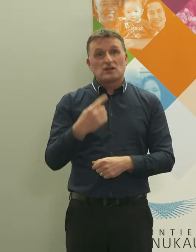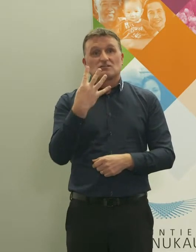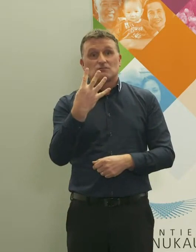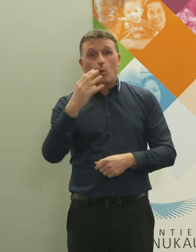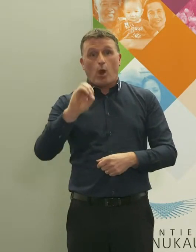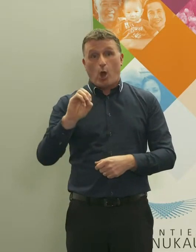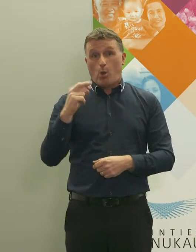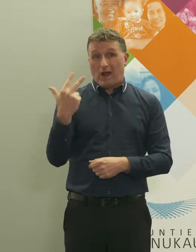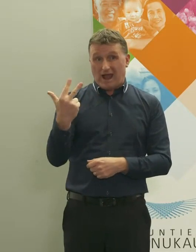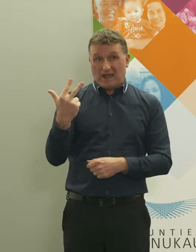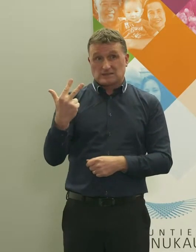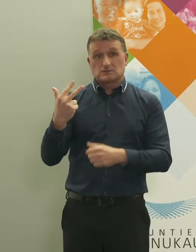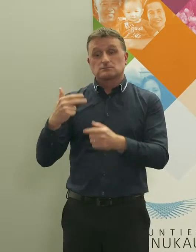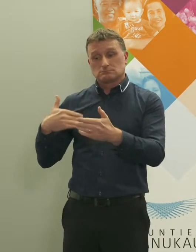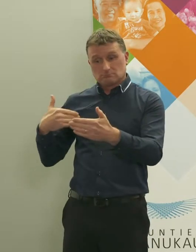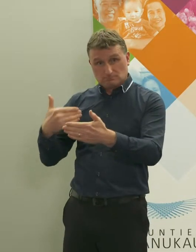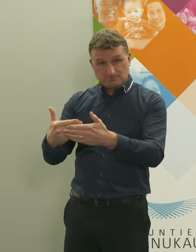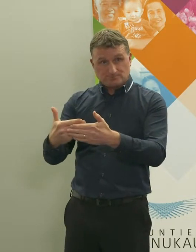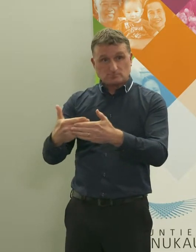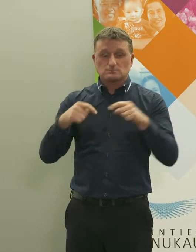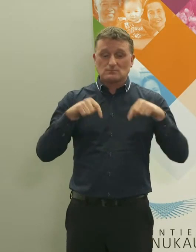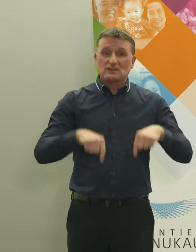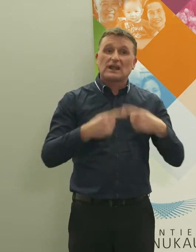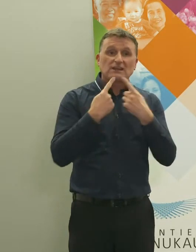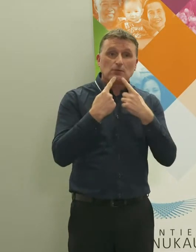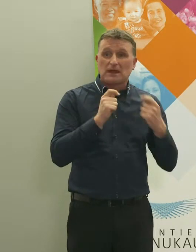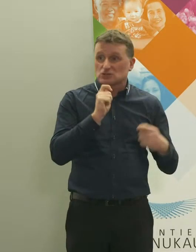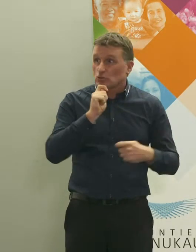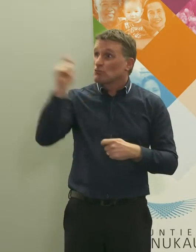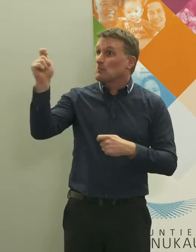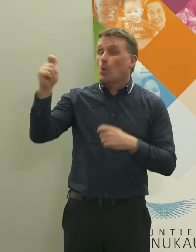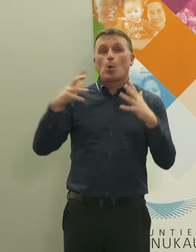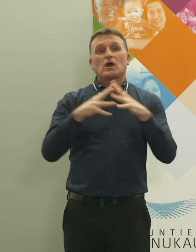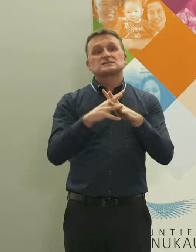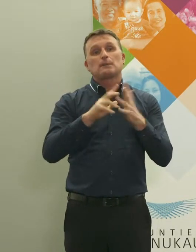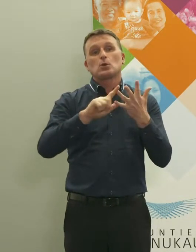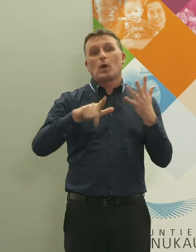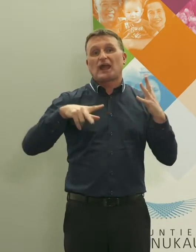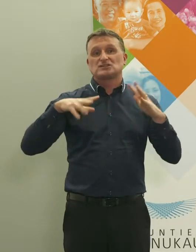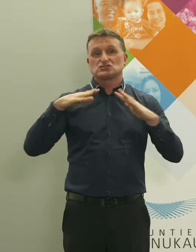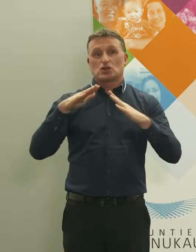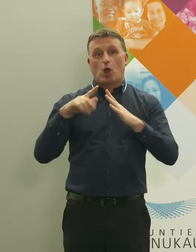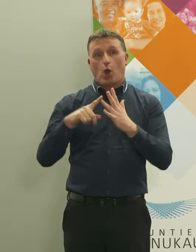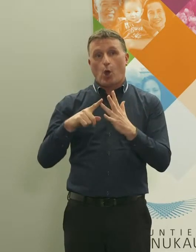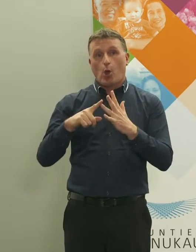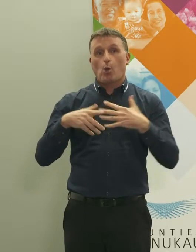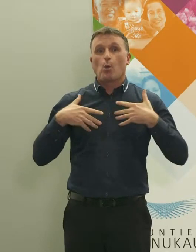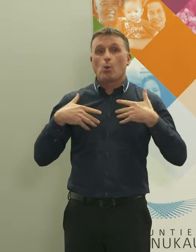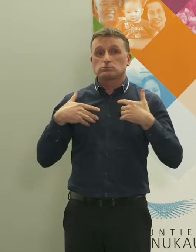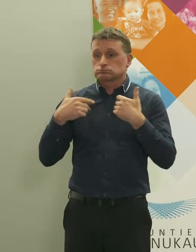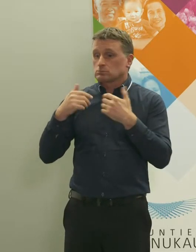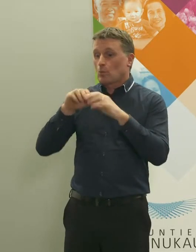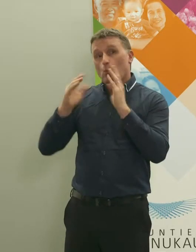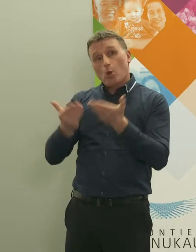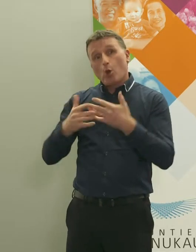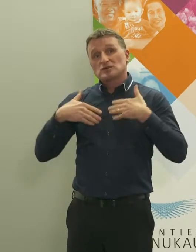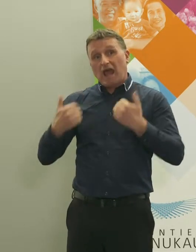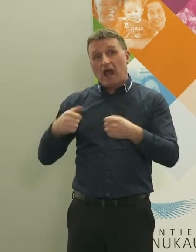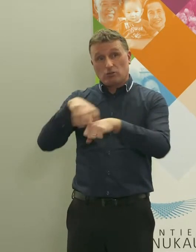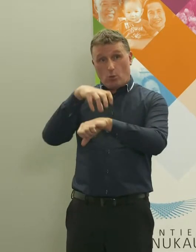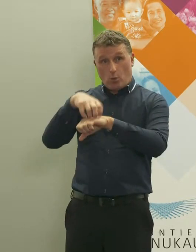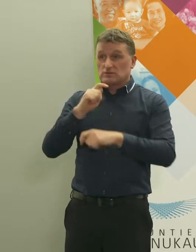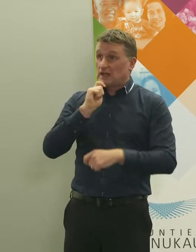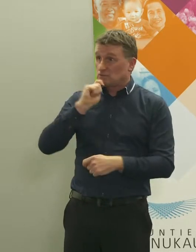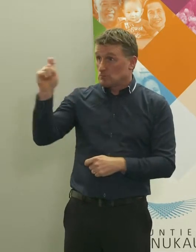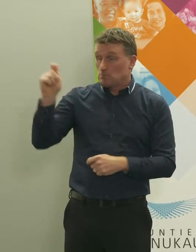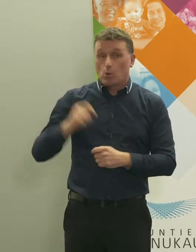1,408, which is the number we report to the World Health Organization. Yesterday, our laboratories nationally